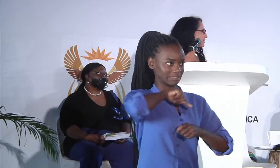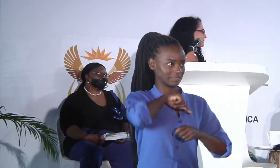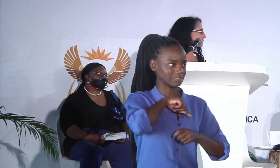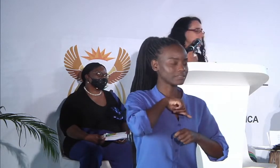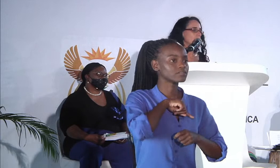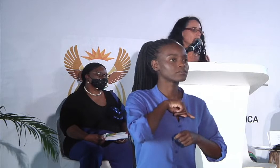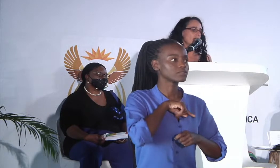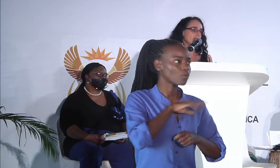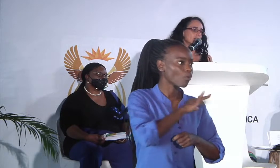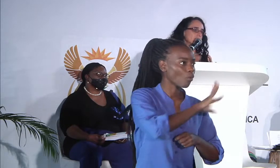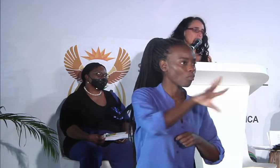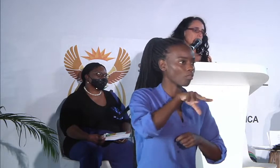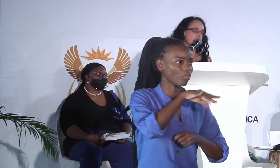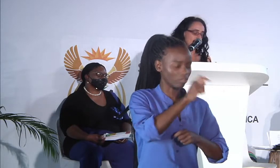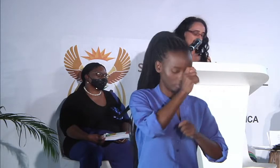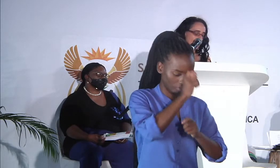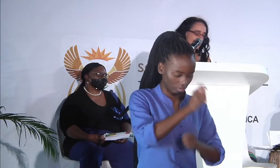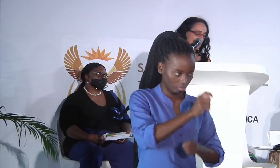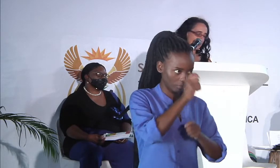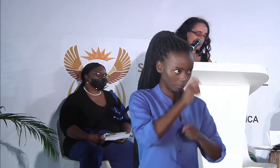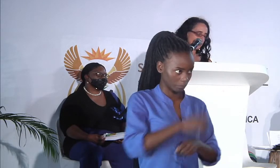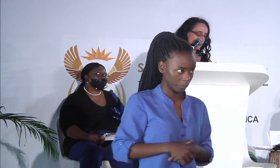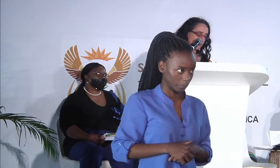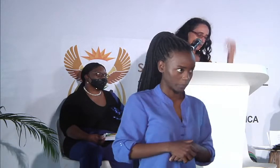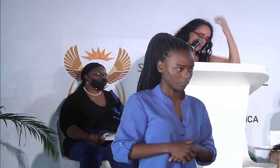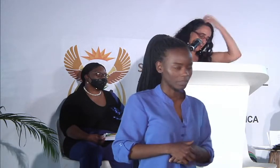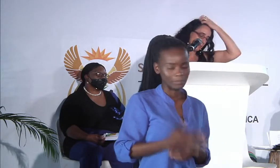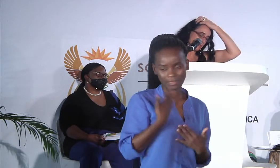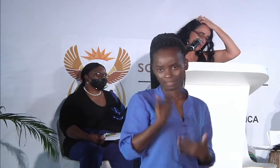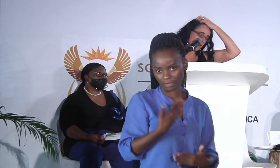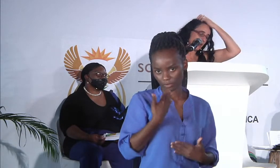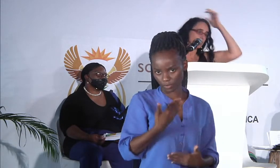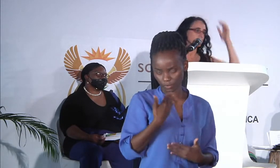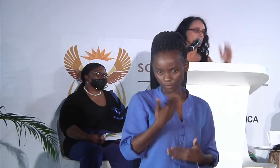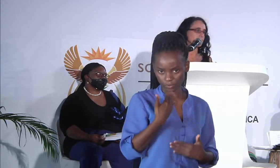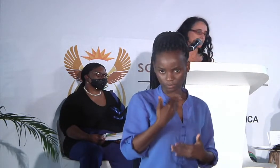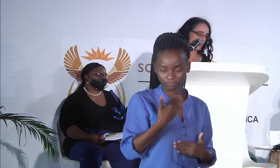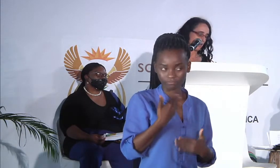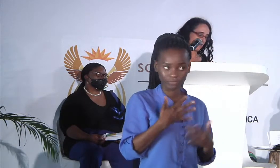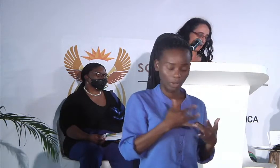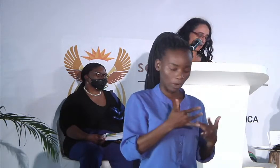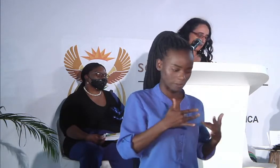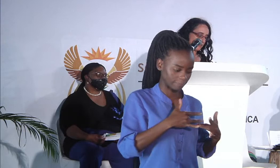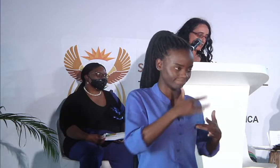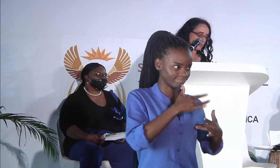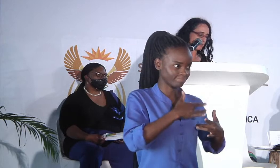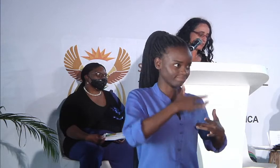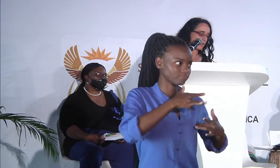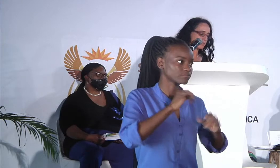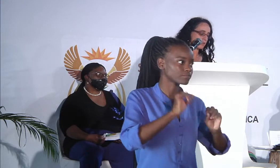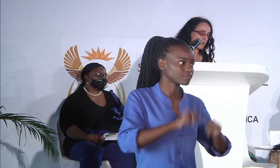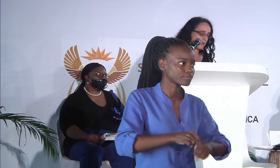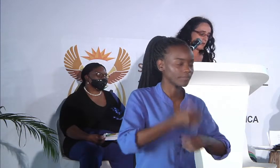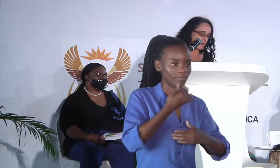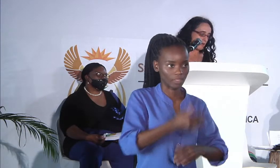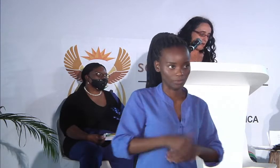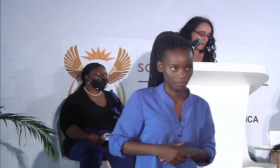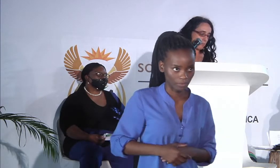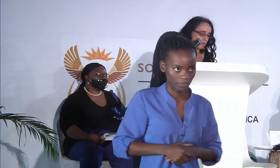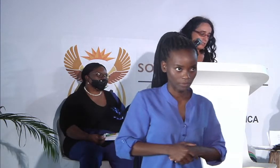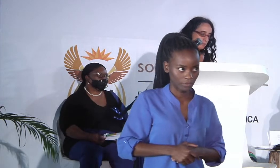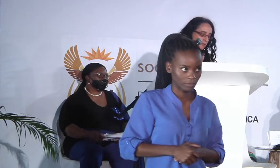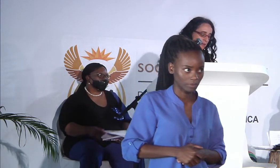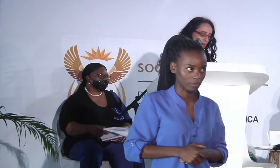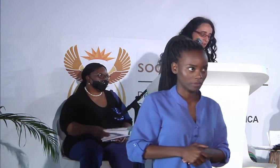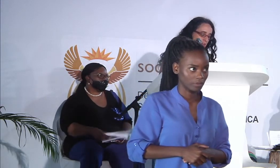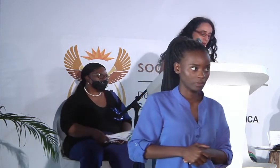us. And I thank you from the bottom of my heart for that. I cannot express that more